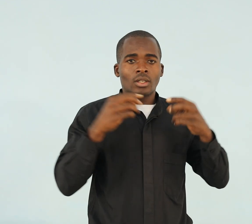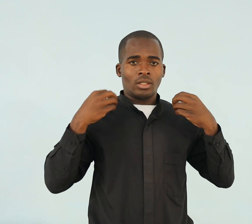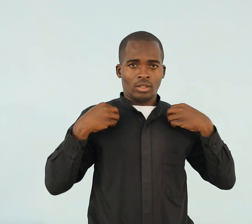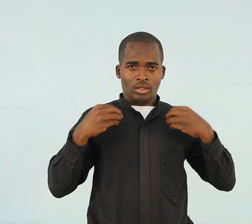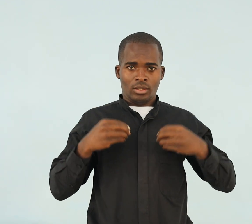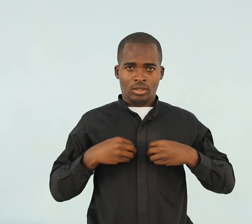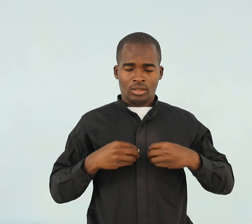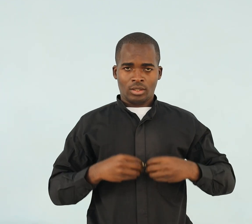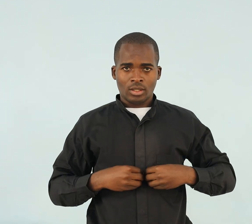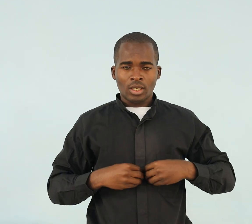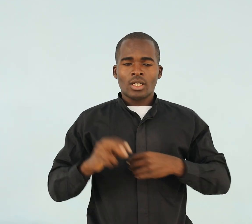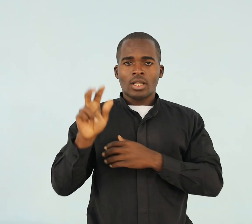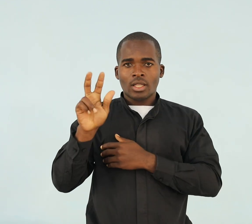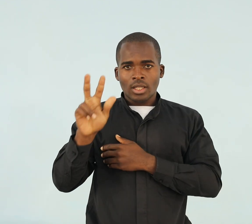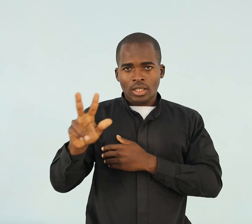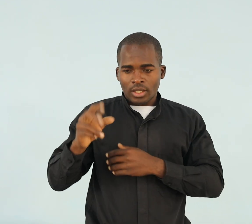chiefs chosen from the district.